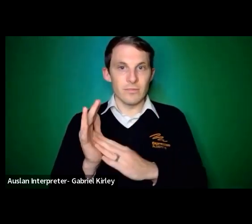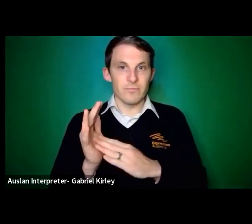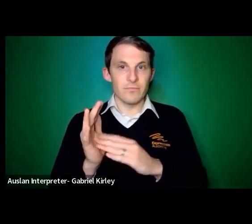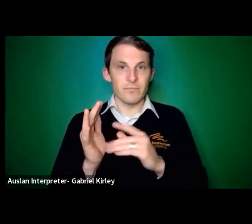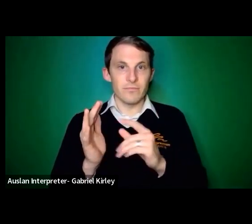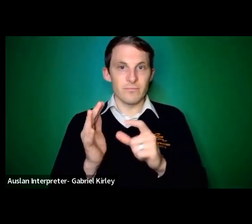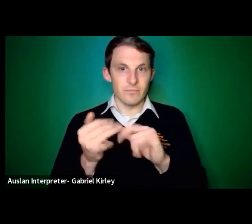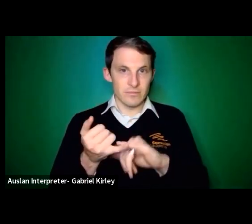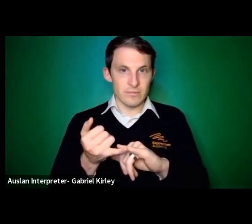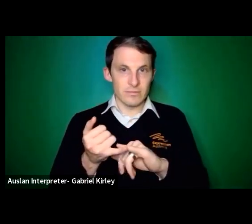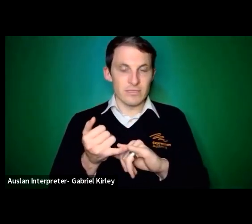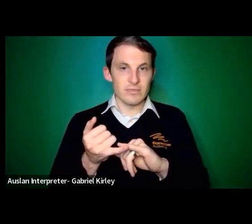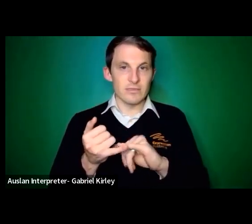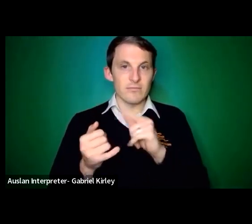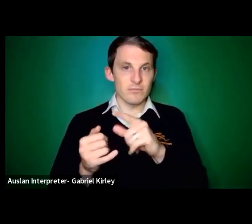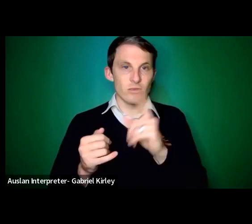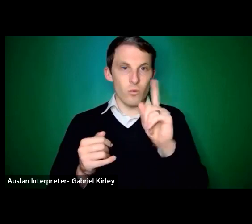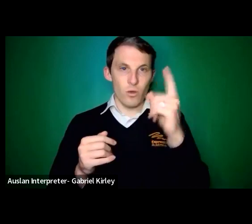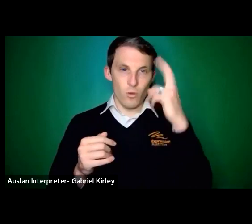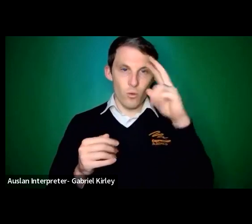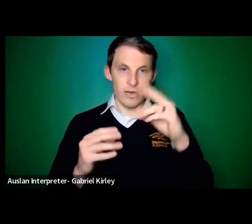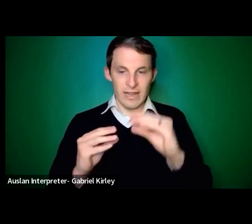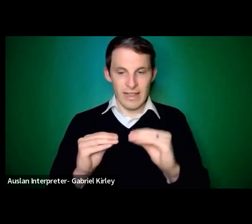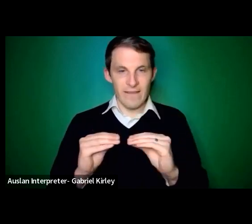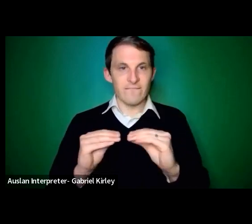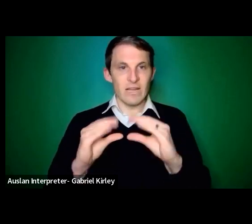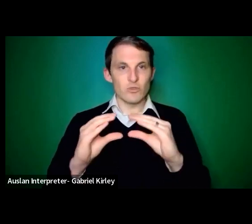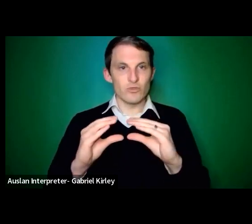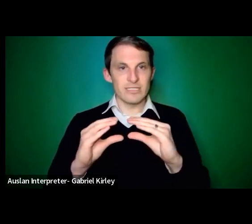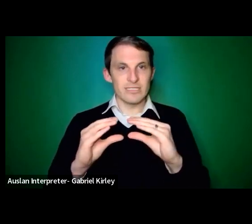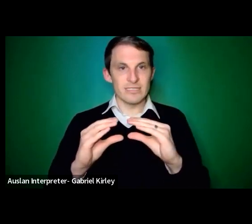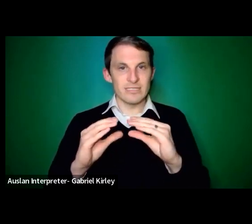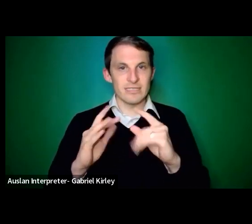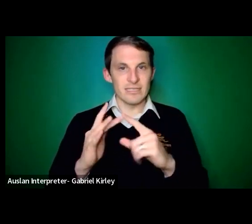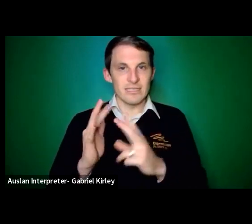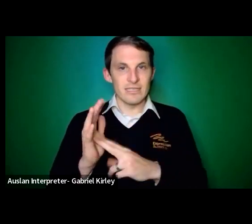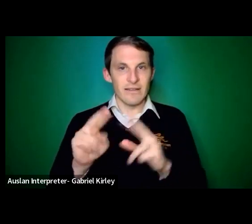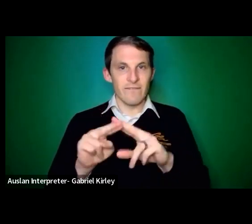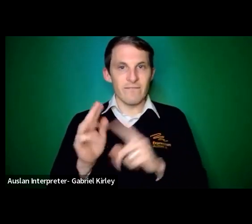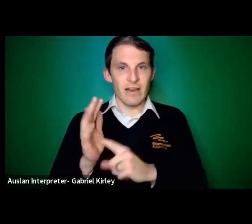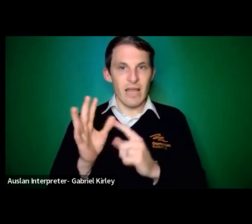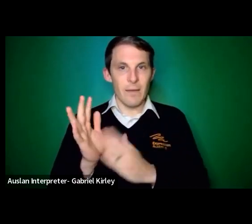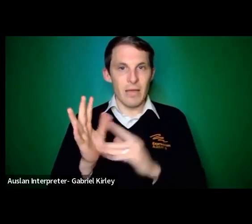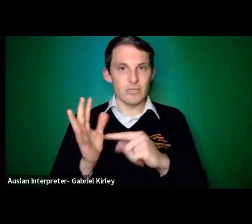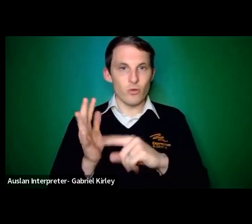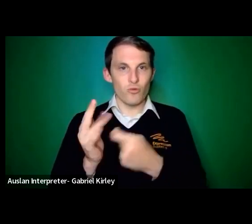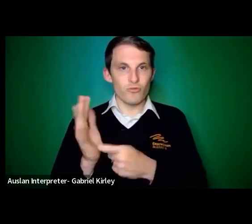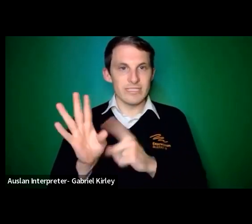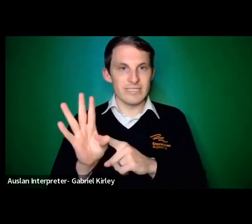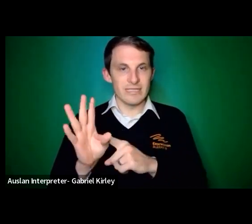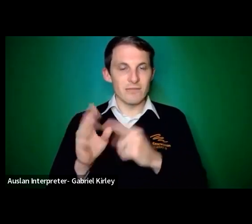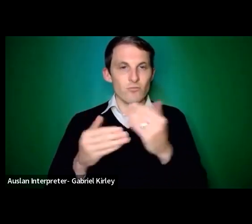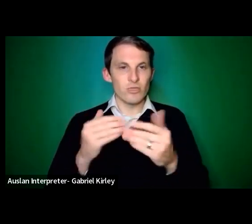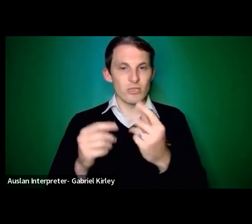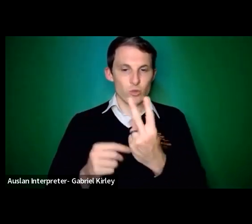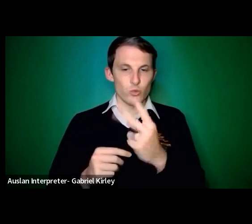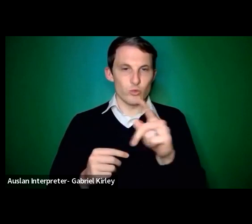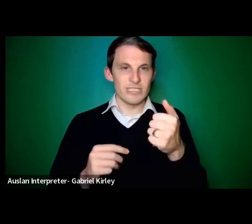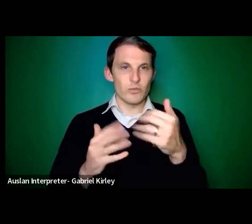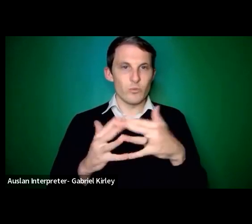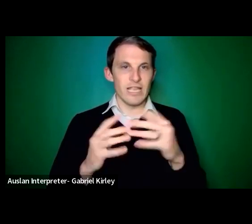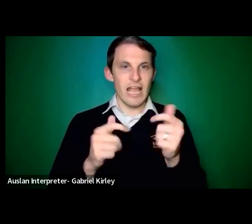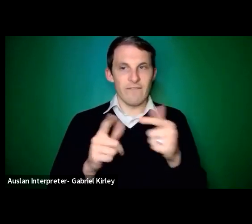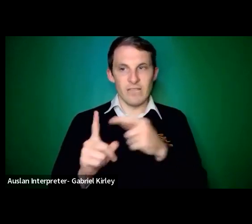which basically is an inflammatory process that can happen between 2 and 6 weeks after a child has COVID. Typically happens around the